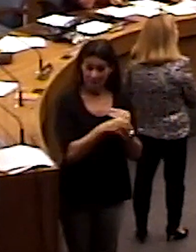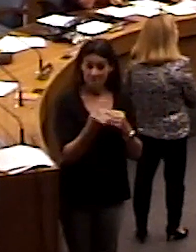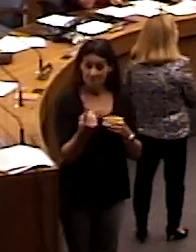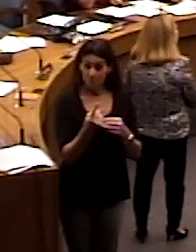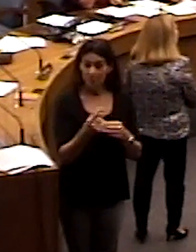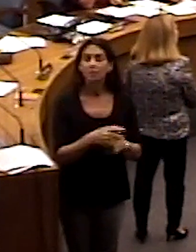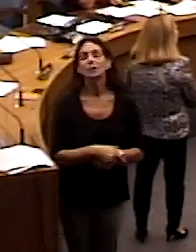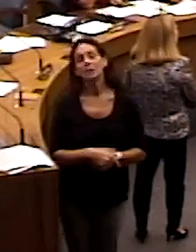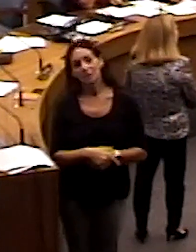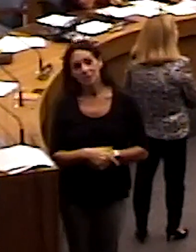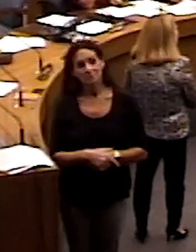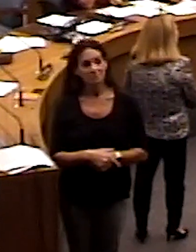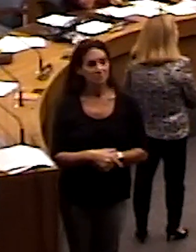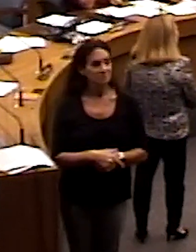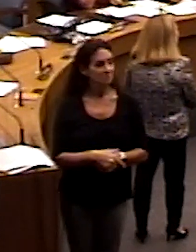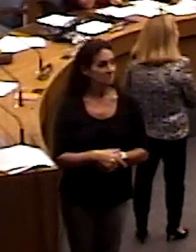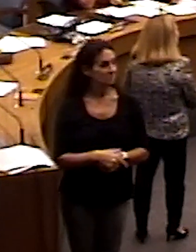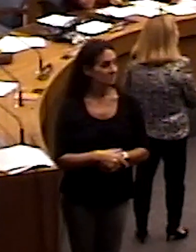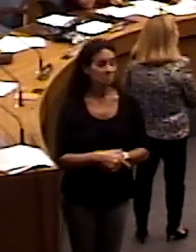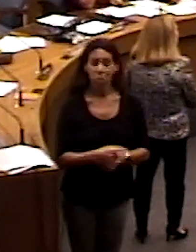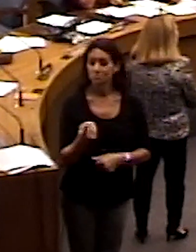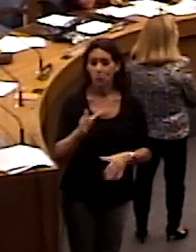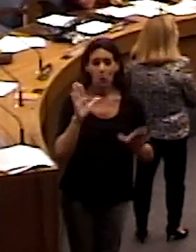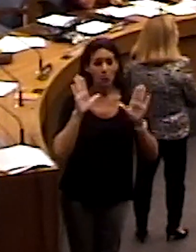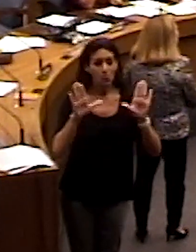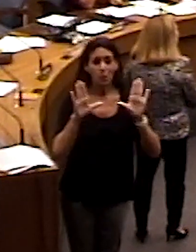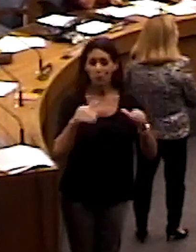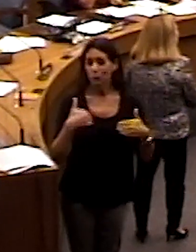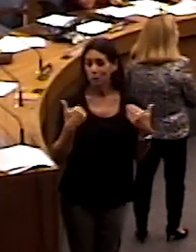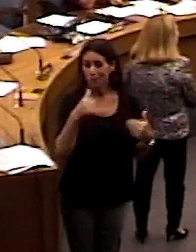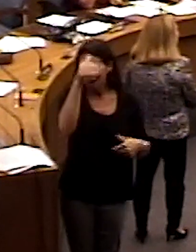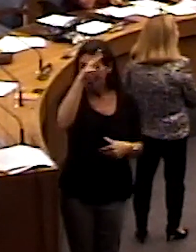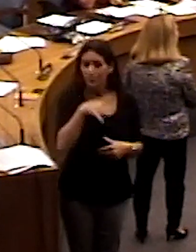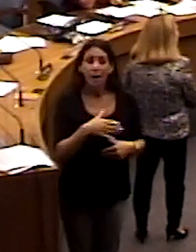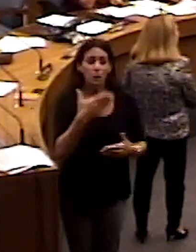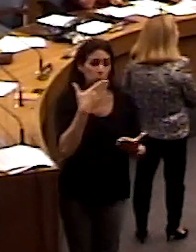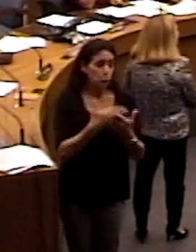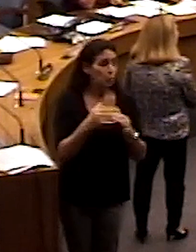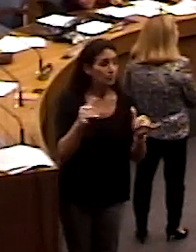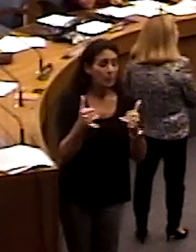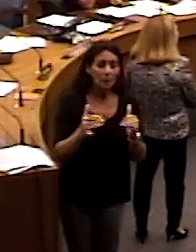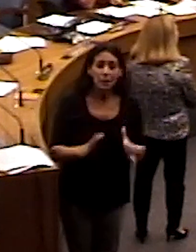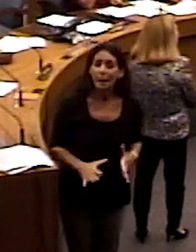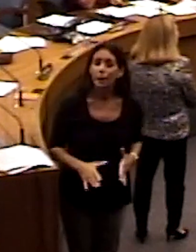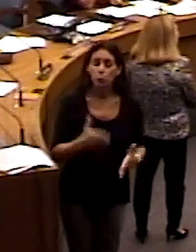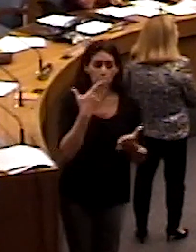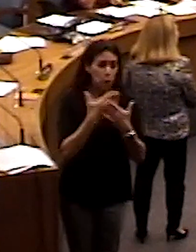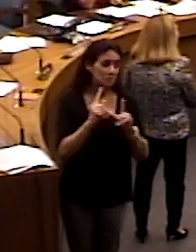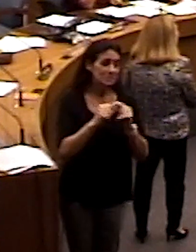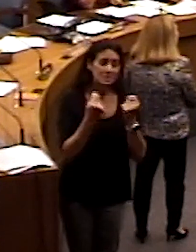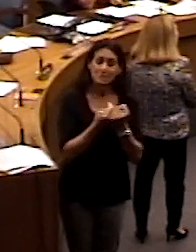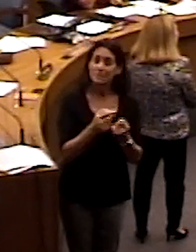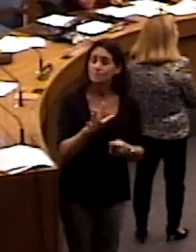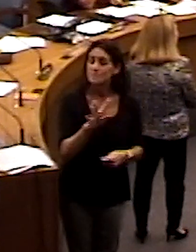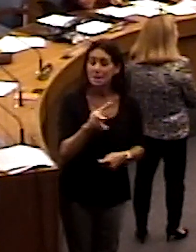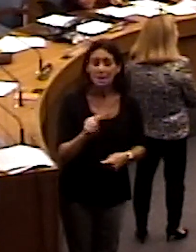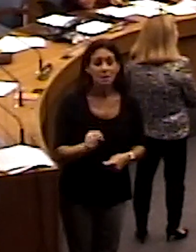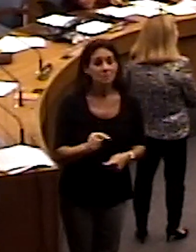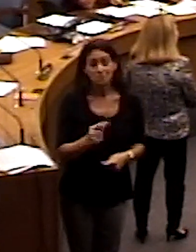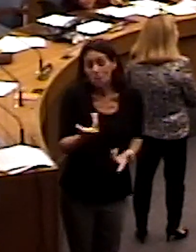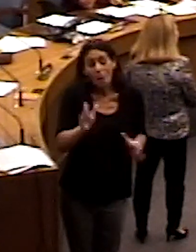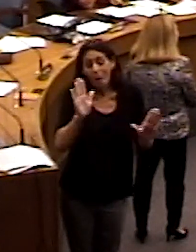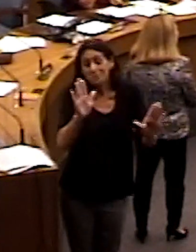Just that besides being a wonderful player, he's a wonderful young man. He works hard. He's a great teammate. Everything about him is awesome.